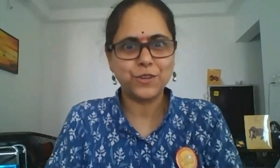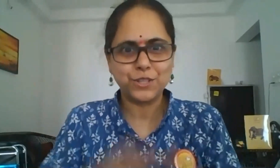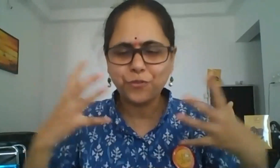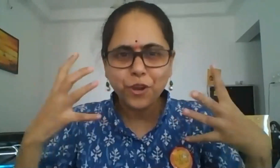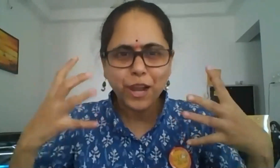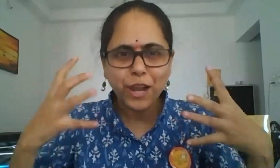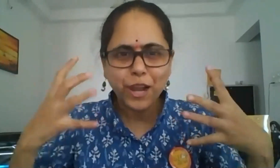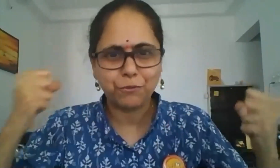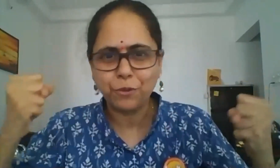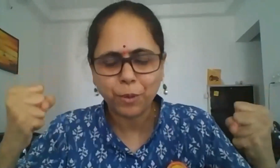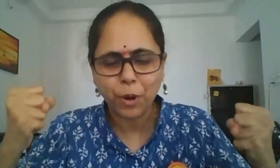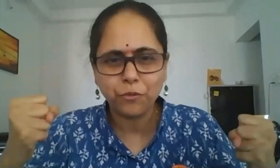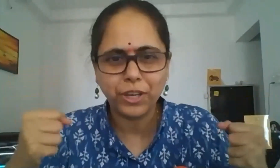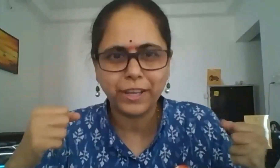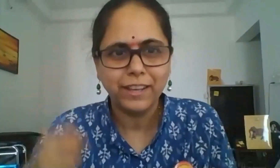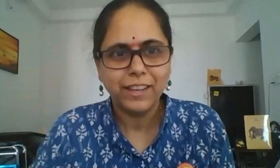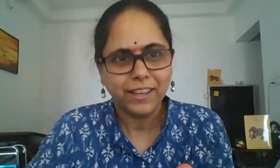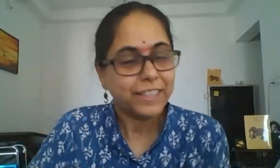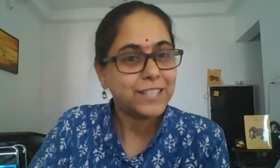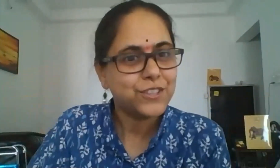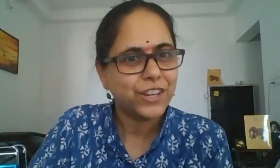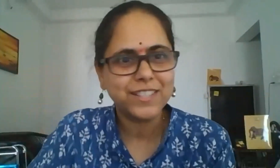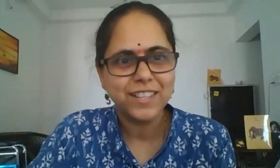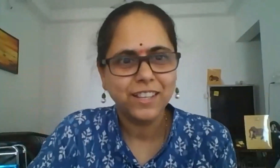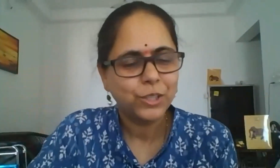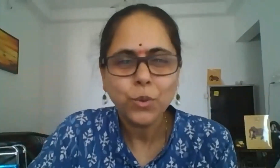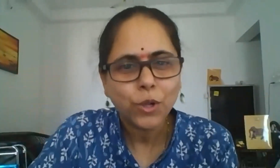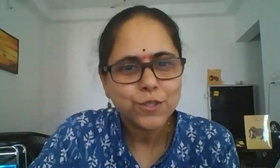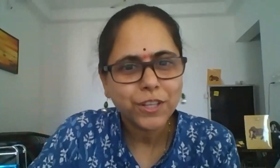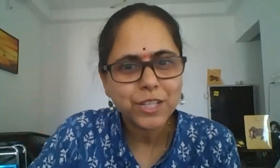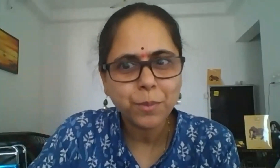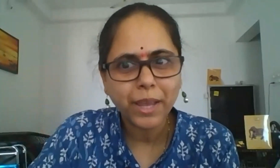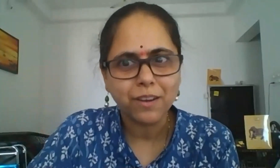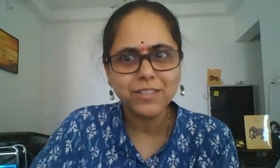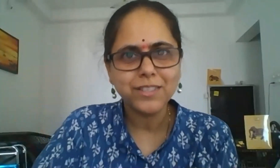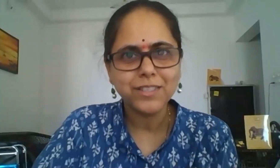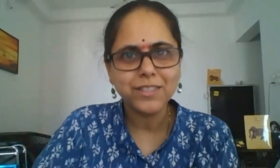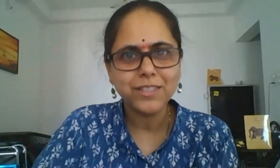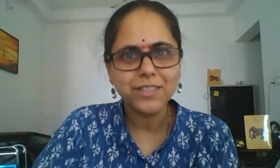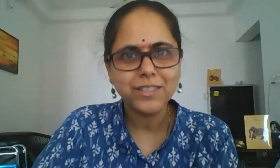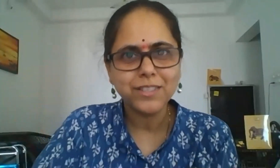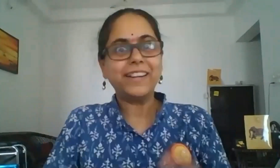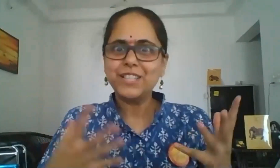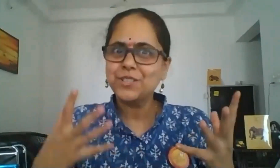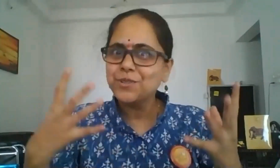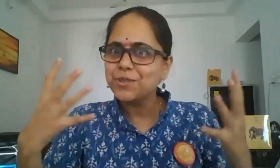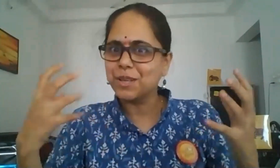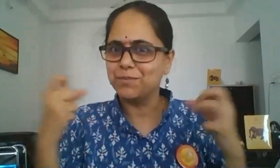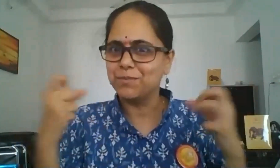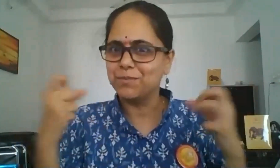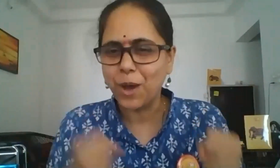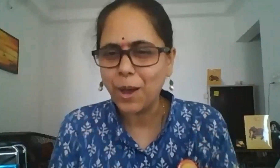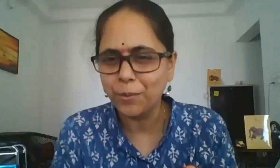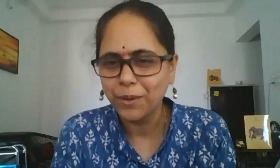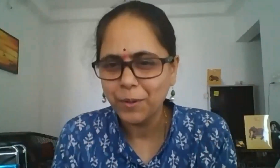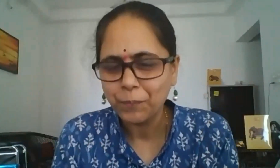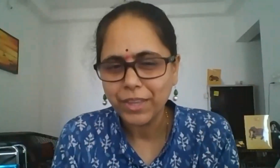Suresh." Full happy, full proud feeling. "Yes, Suresh. You also teach me accounts?" "I teach two subjects." Wow. And